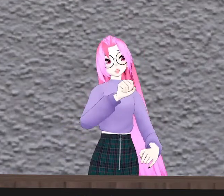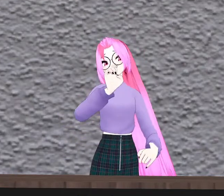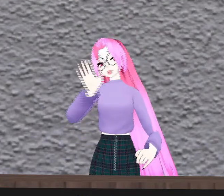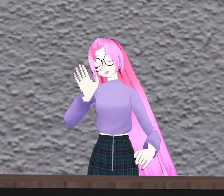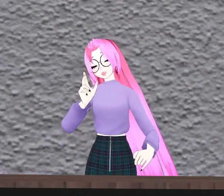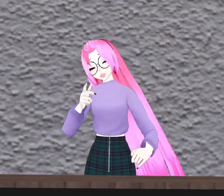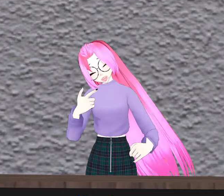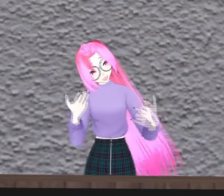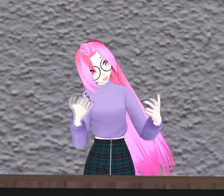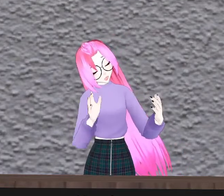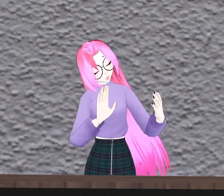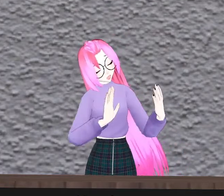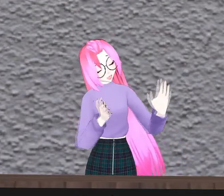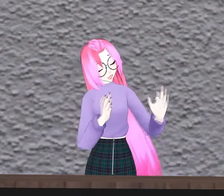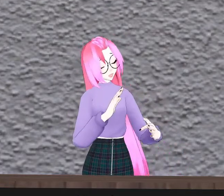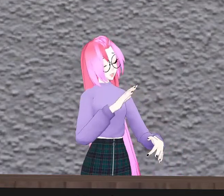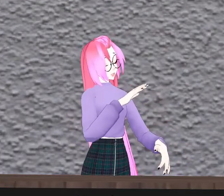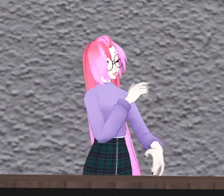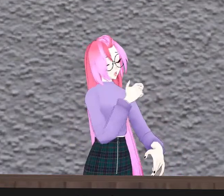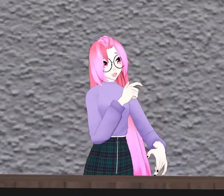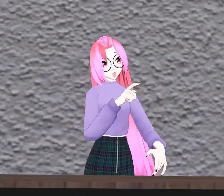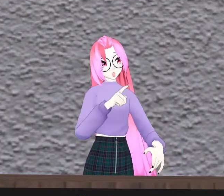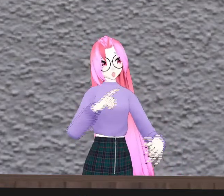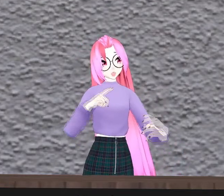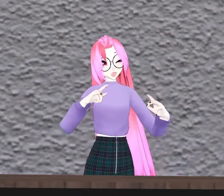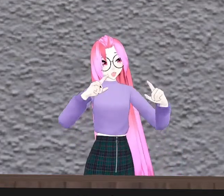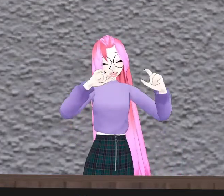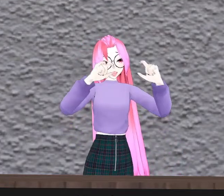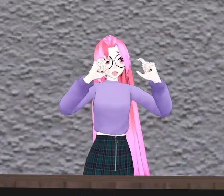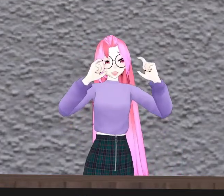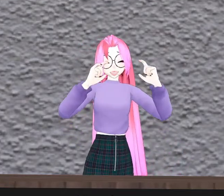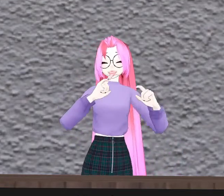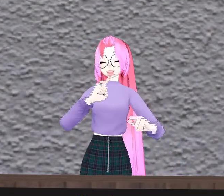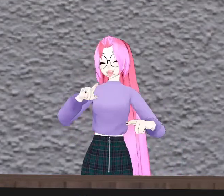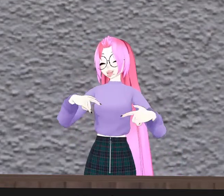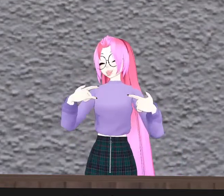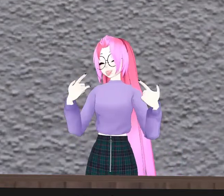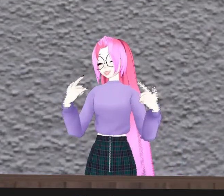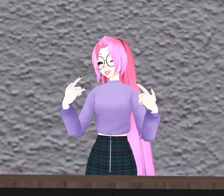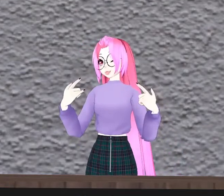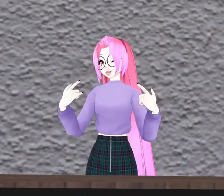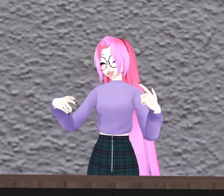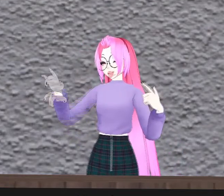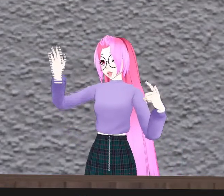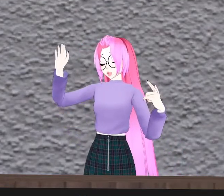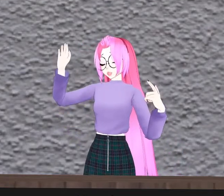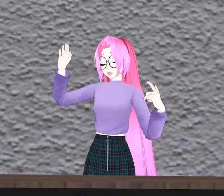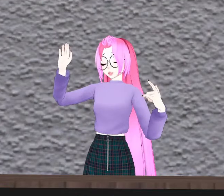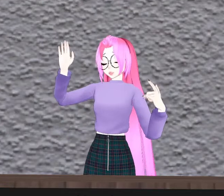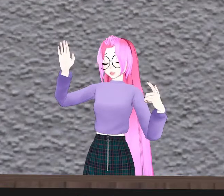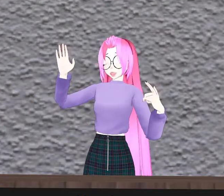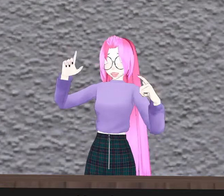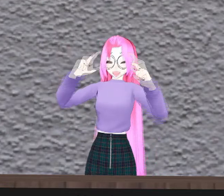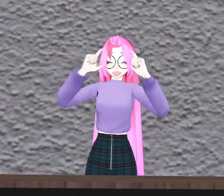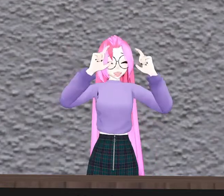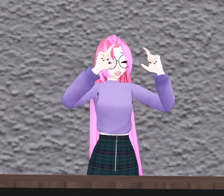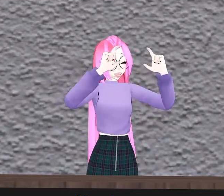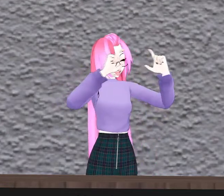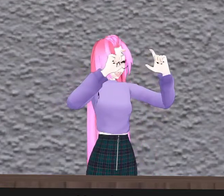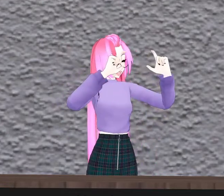well, here's this. Here's a little comparison. Who here wears glasses in real life? You can go ahead and raise your hand if you're a glasses